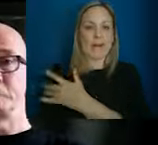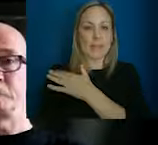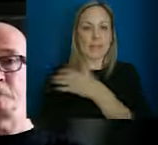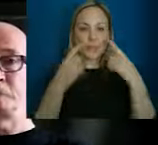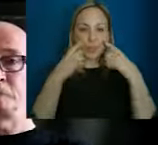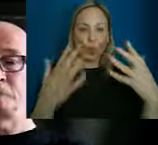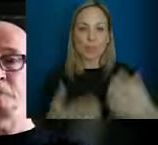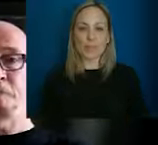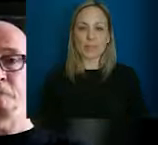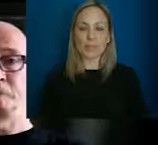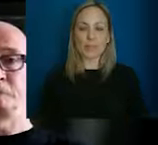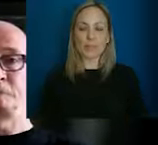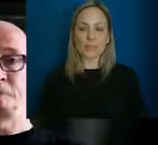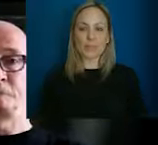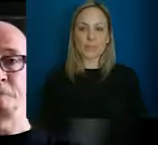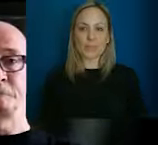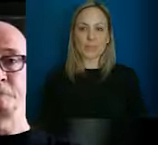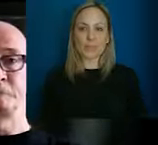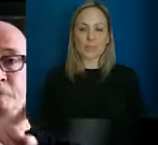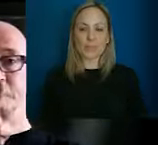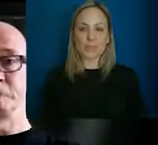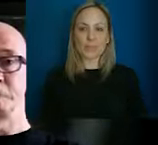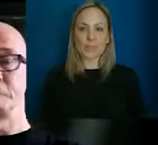The sign for tap and slide,